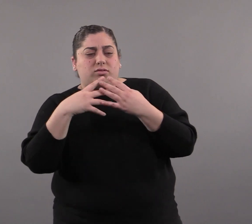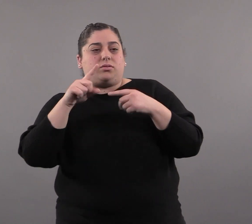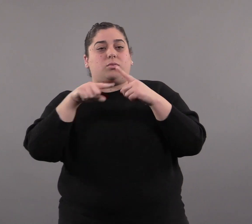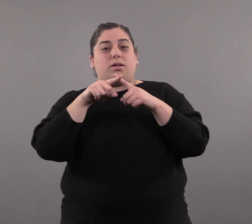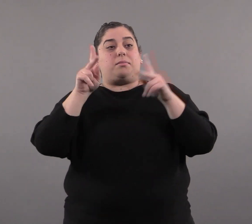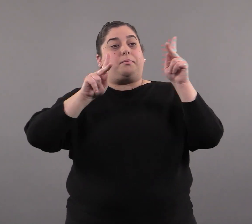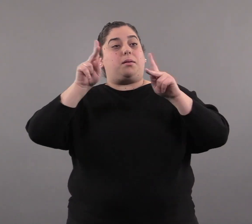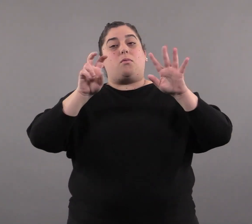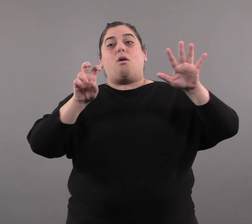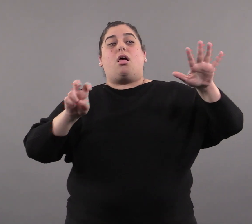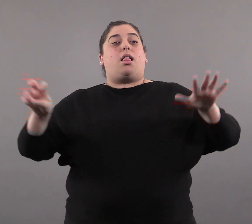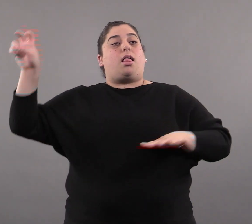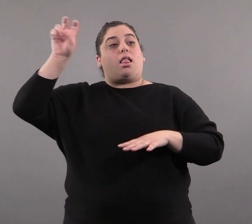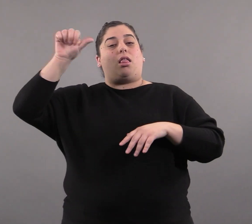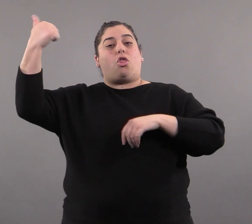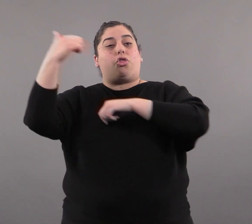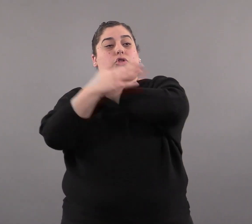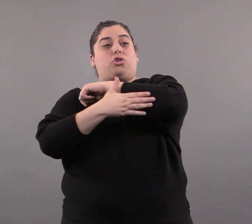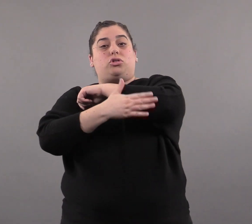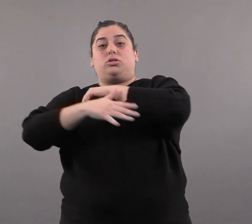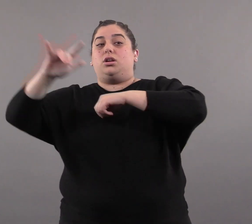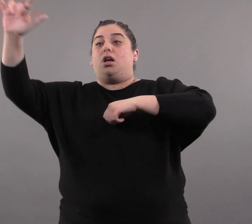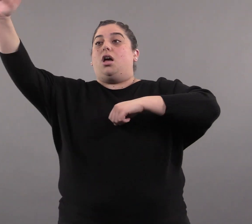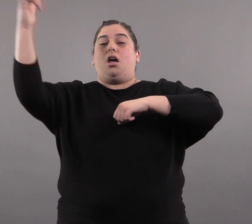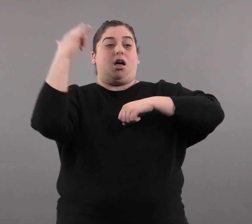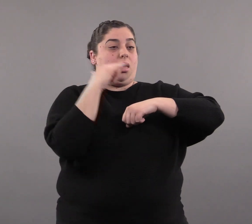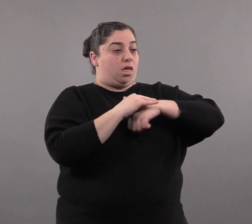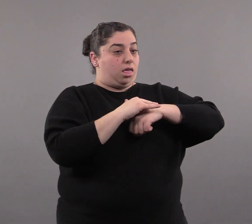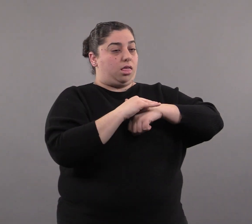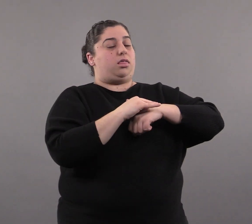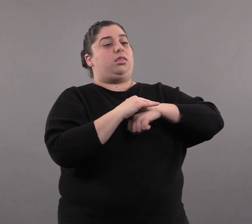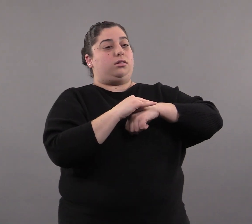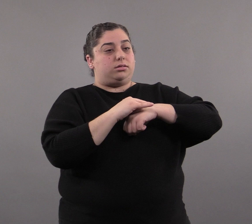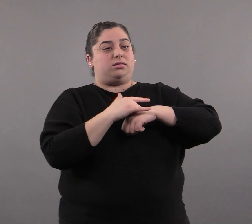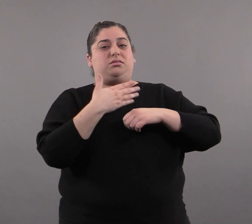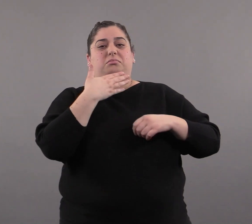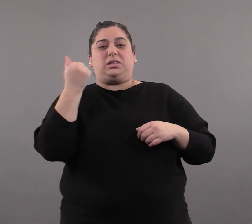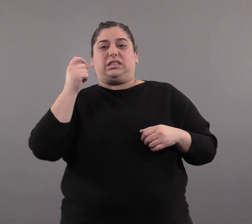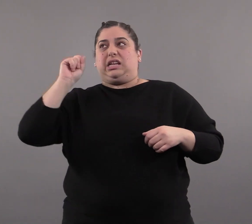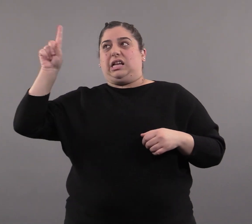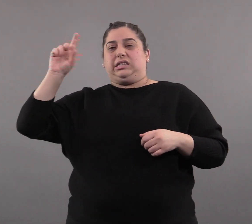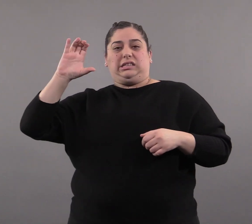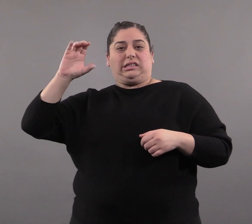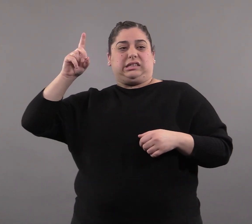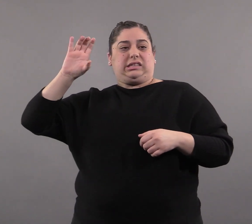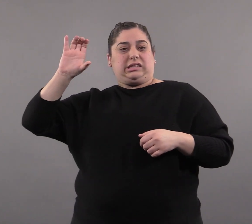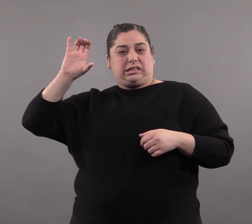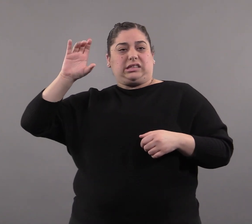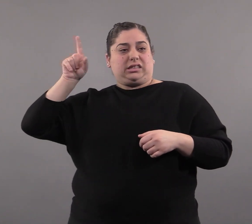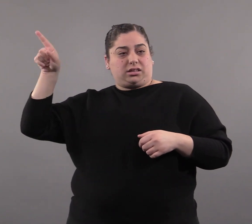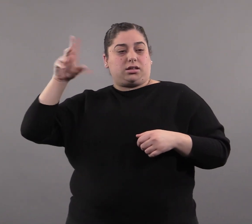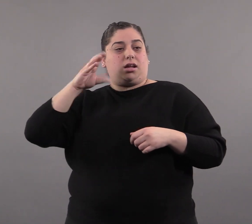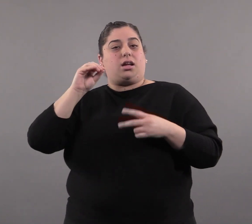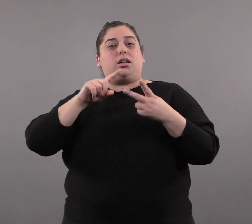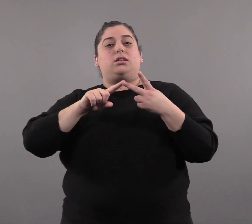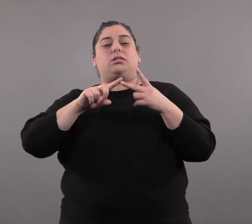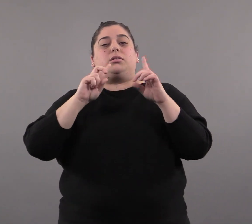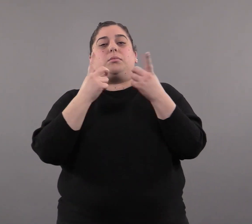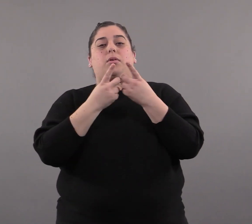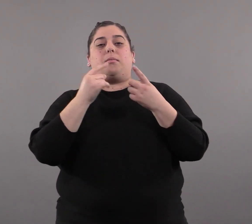travel is really best gone to CDC and Department of Homeland Security. I mean, I think that we do support their current